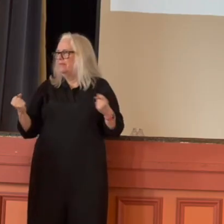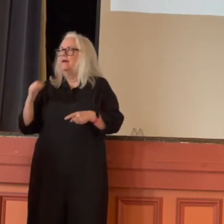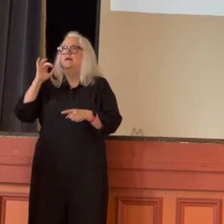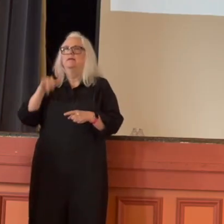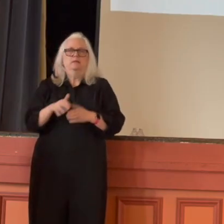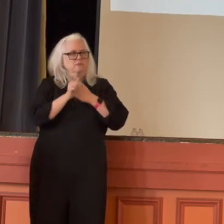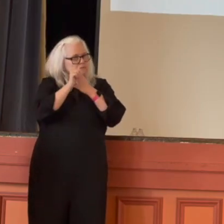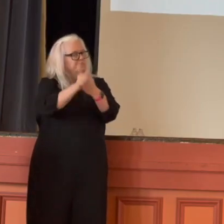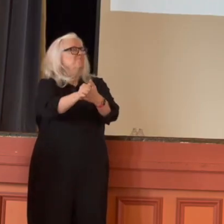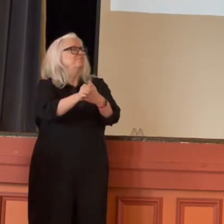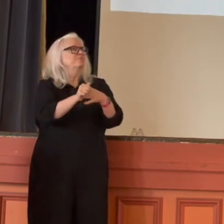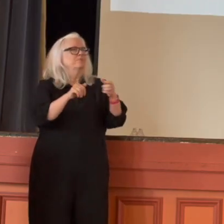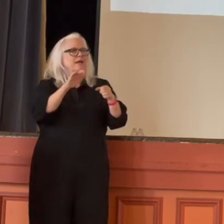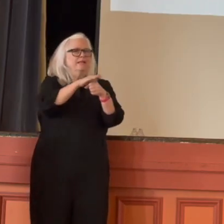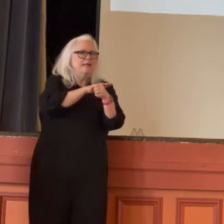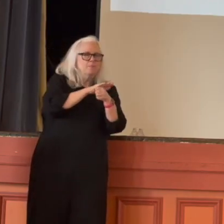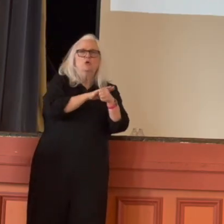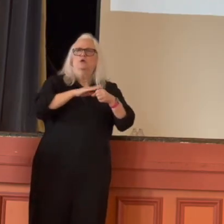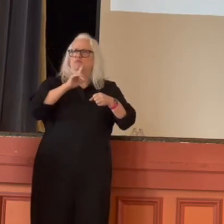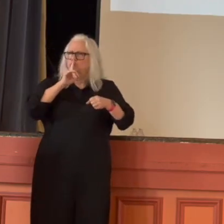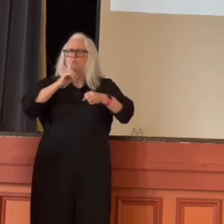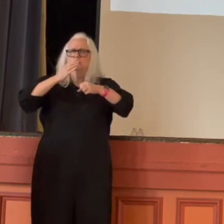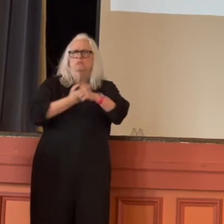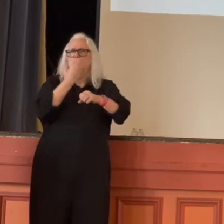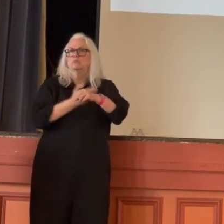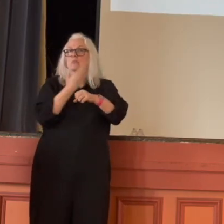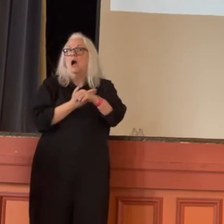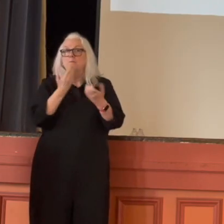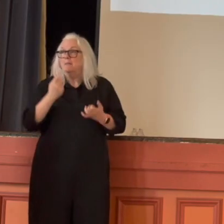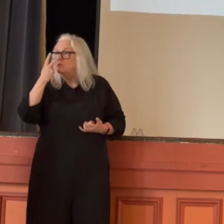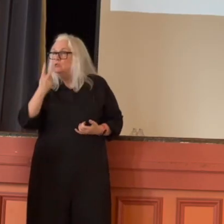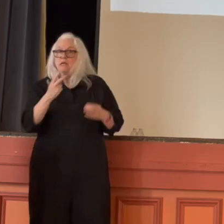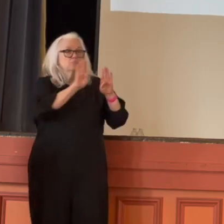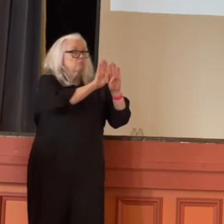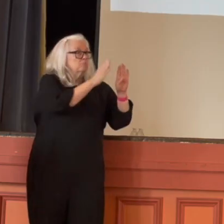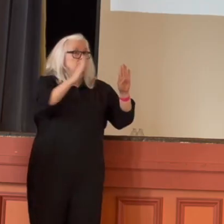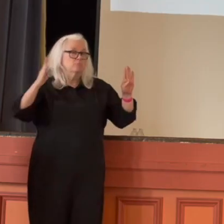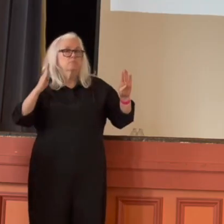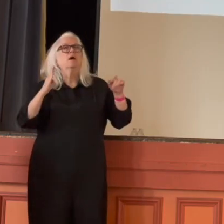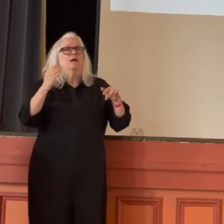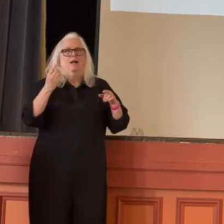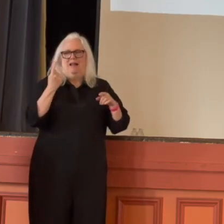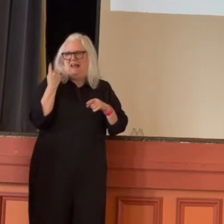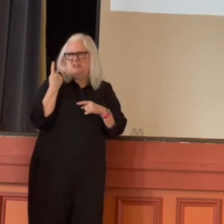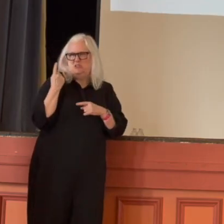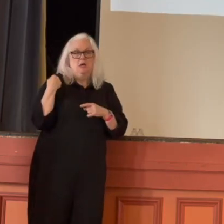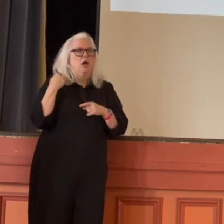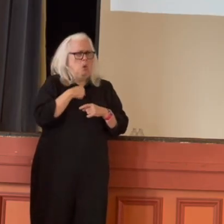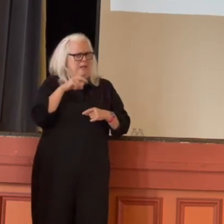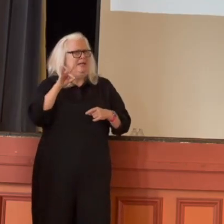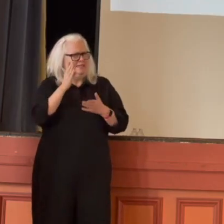revitalization. Some of you may have seen some trifolds last year. We've done some engagement throughout the city. There